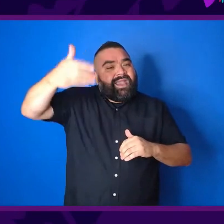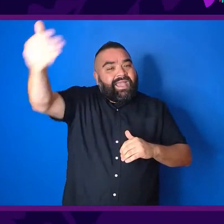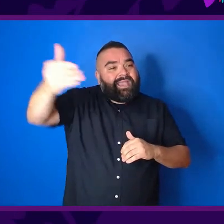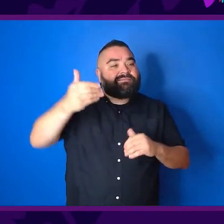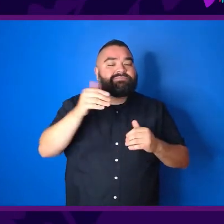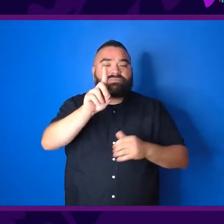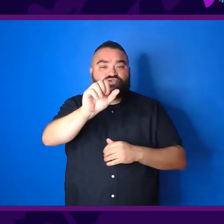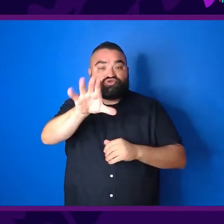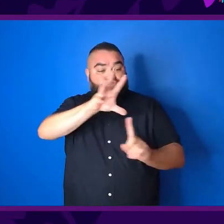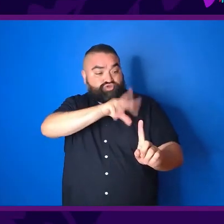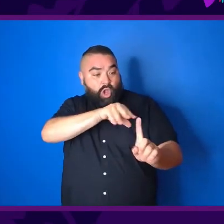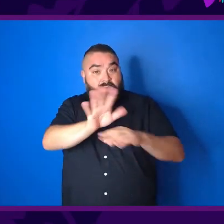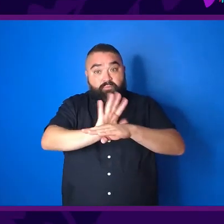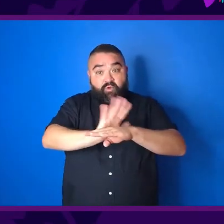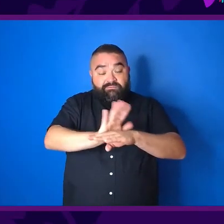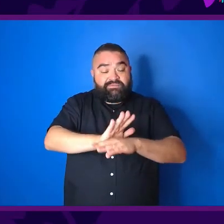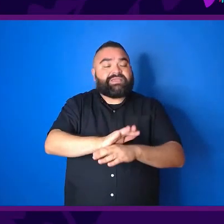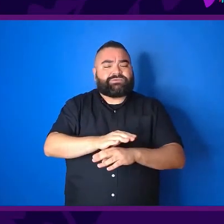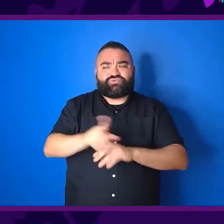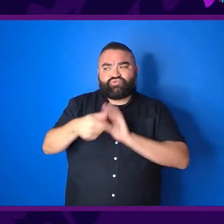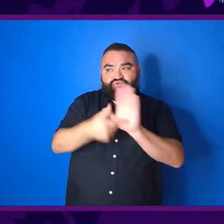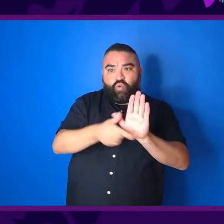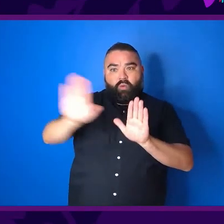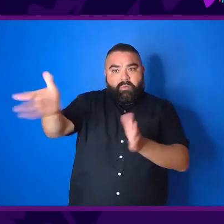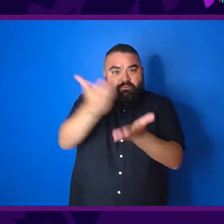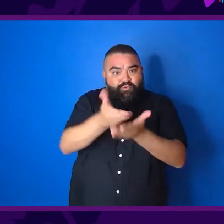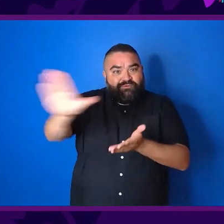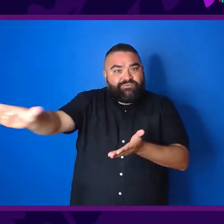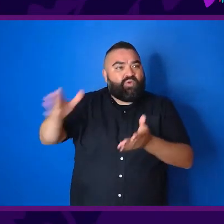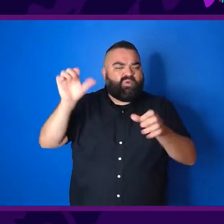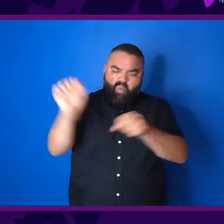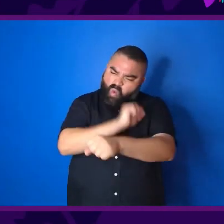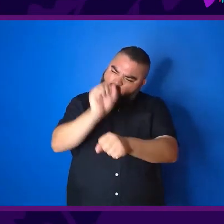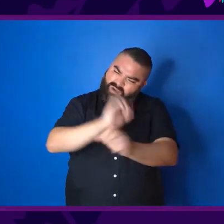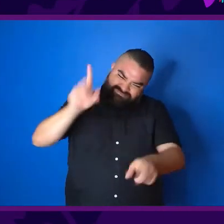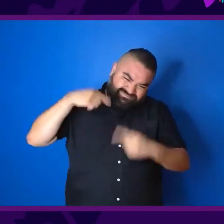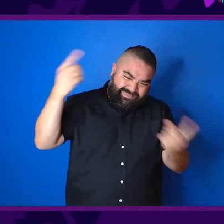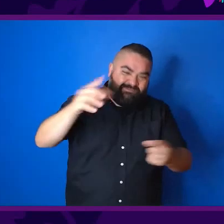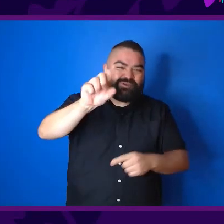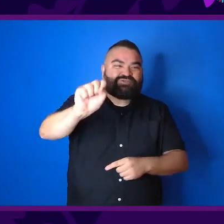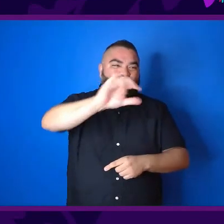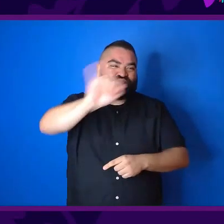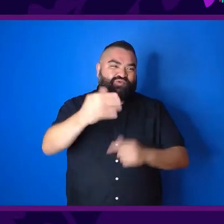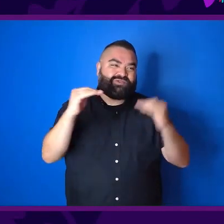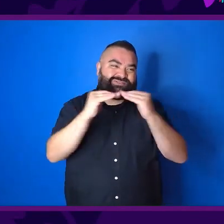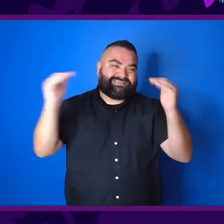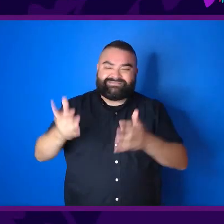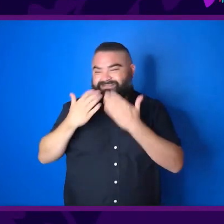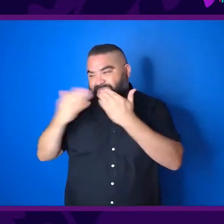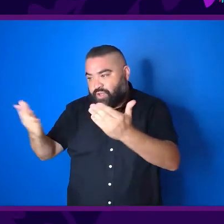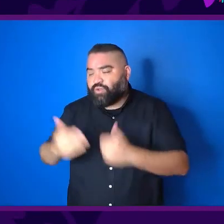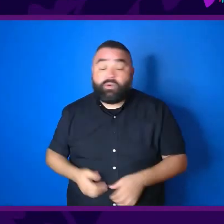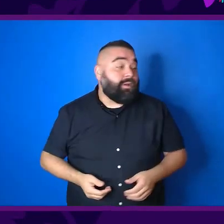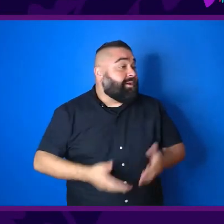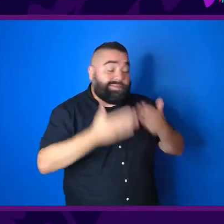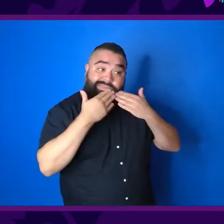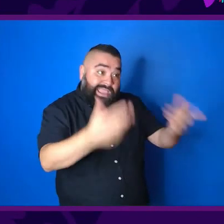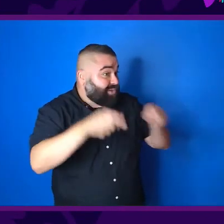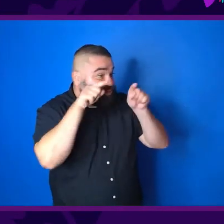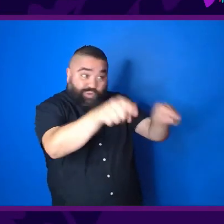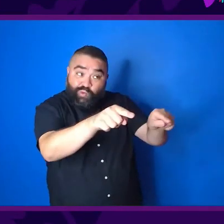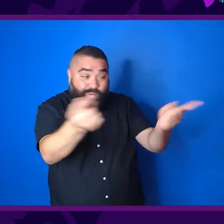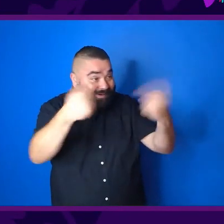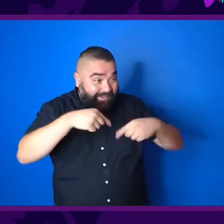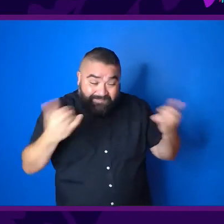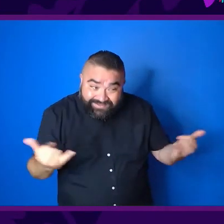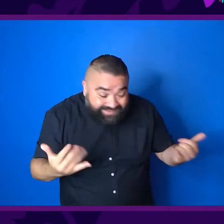have done for social justice. And thank you again for joining us today. But thank you for being with us, and thank you for being.